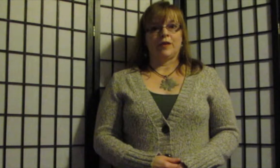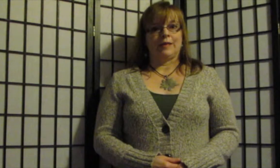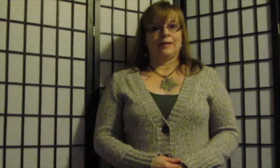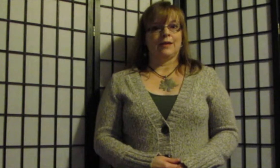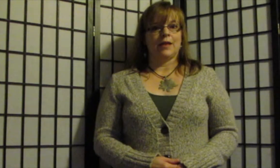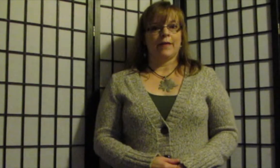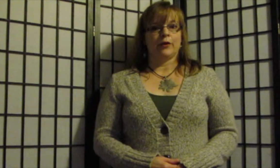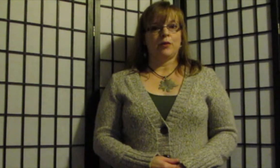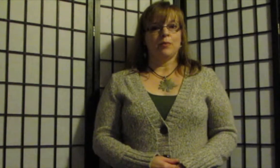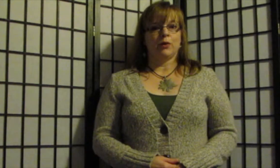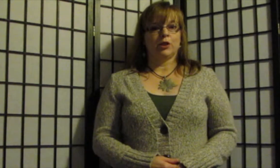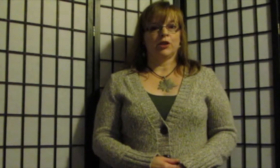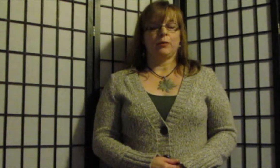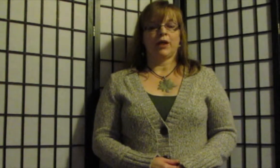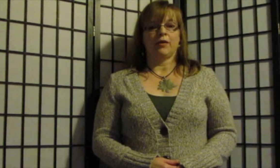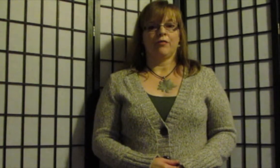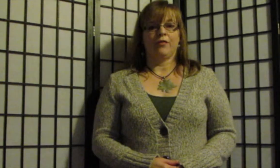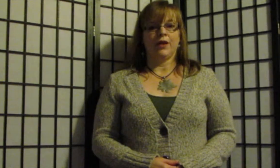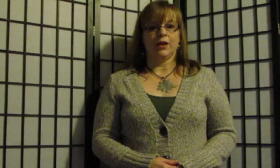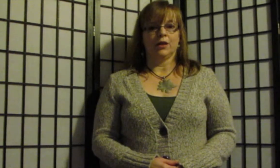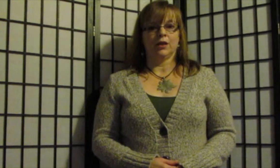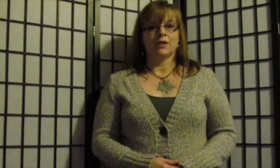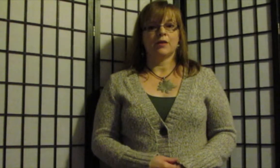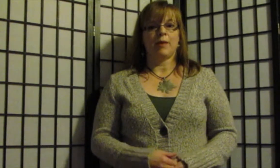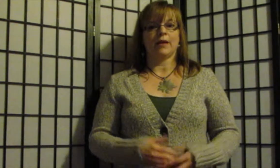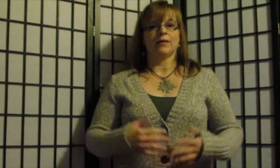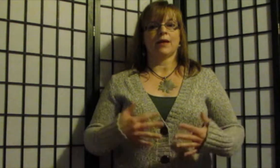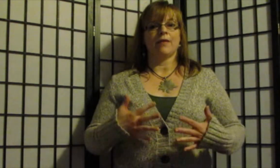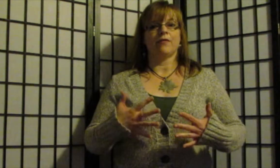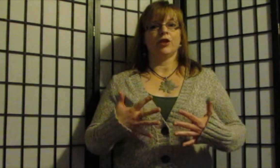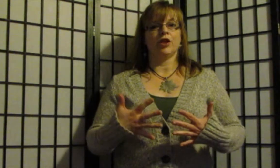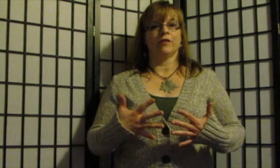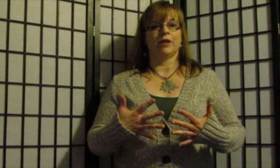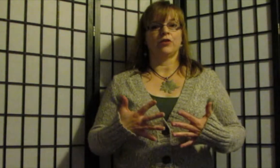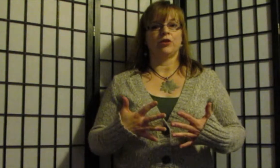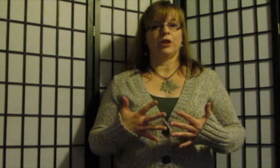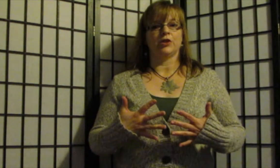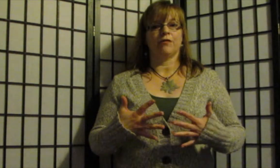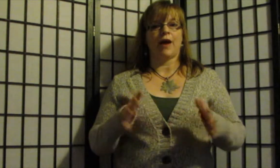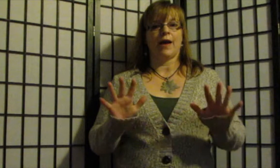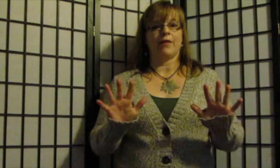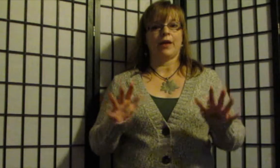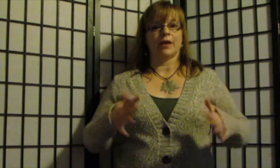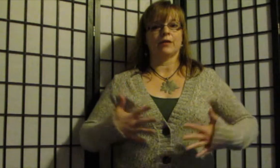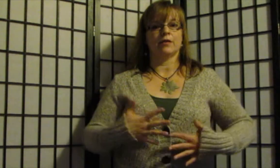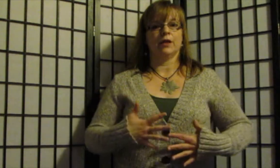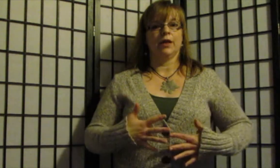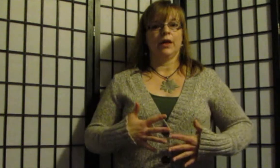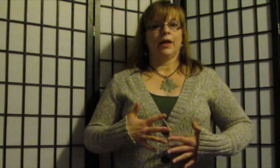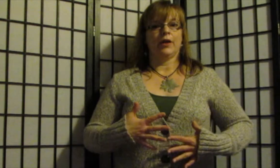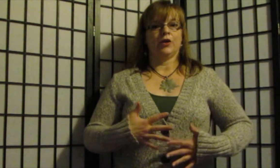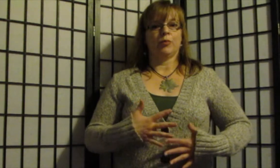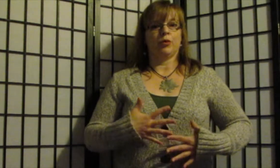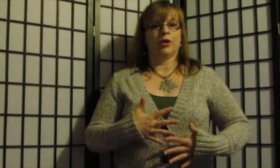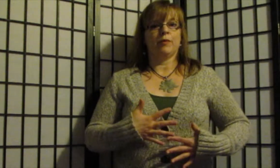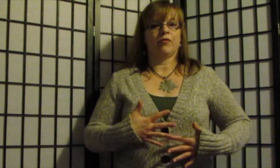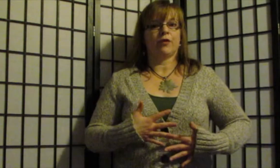Nervous is another emotion we can feel. To make the sign for nervous, you need your 5 hands, and you're going to put them in front